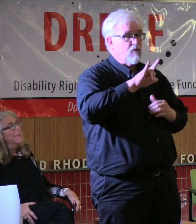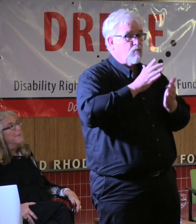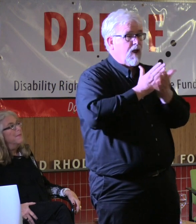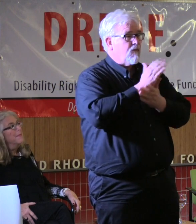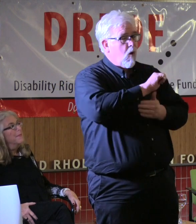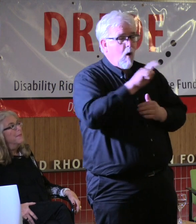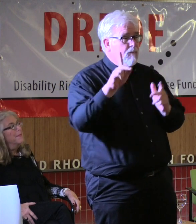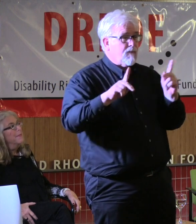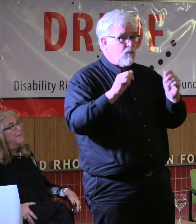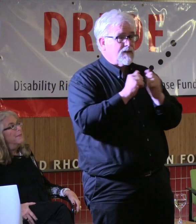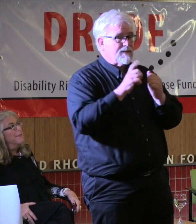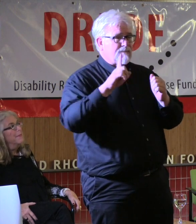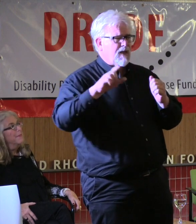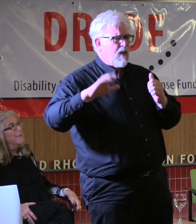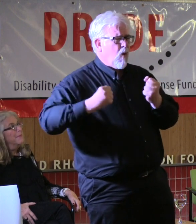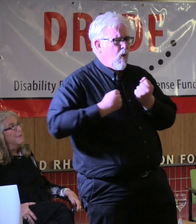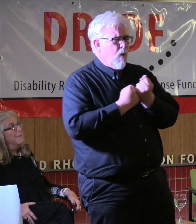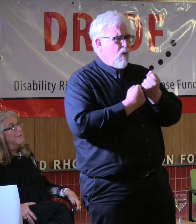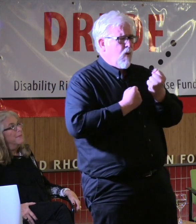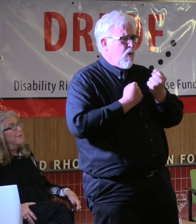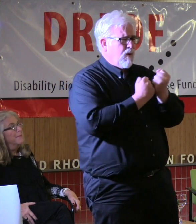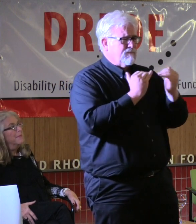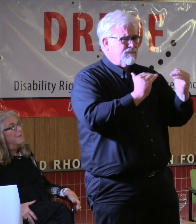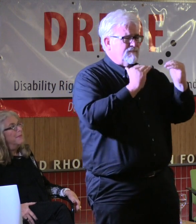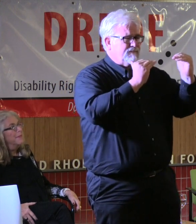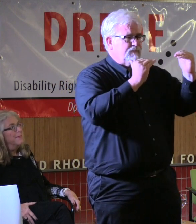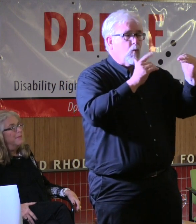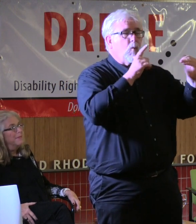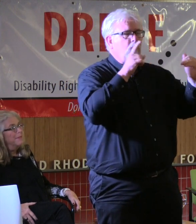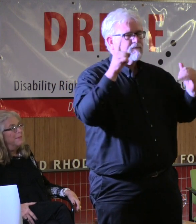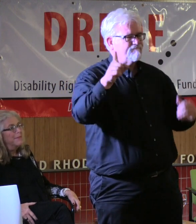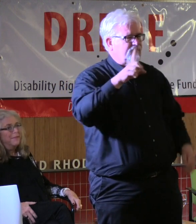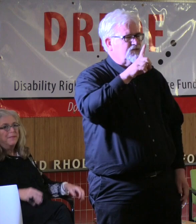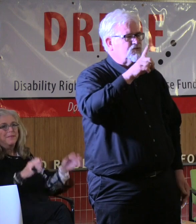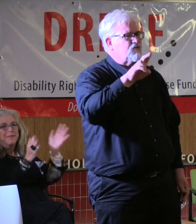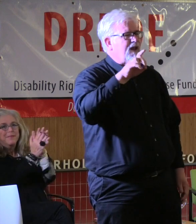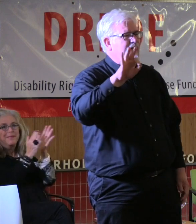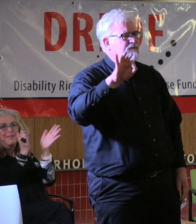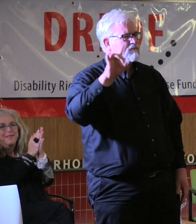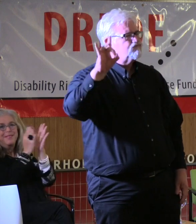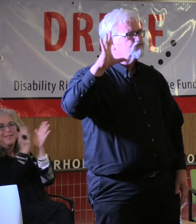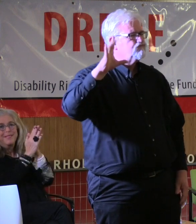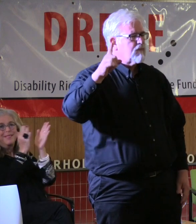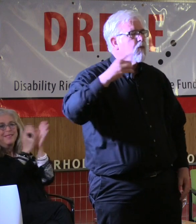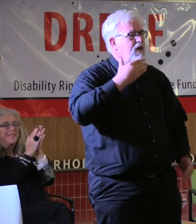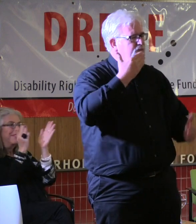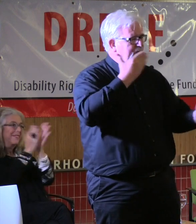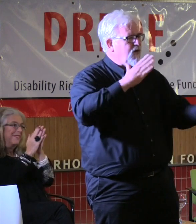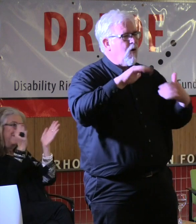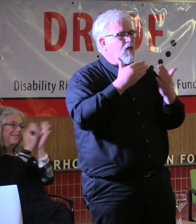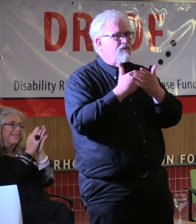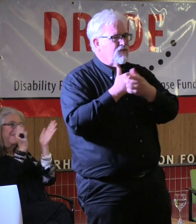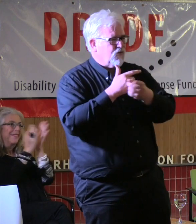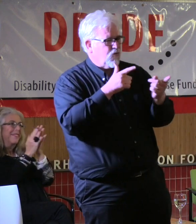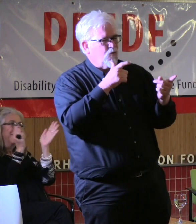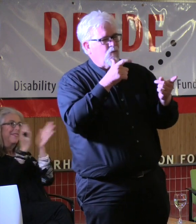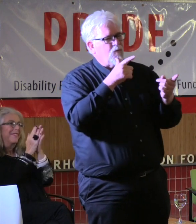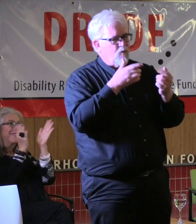people with disabilities than Dredif. And I want to thank all of you for all you've done to support this.